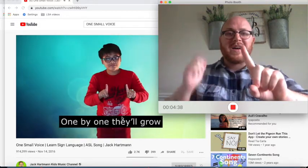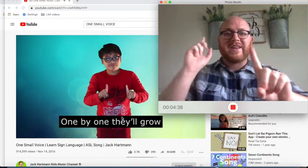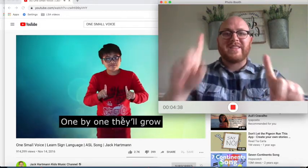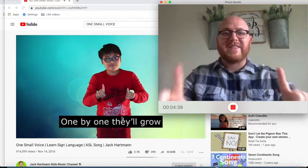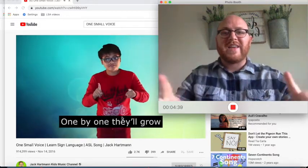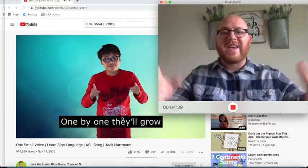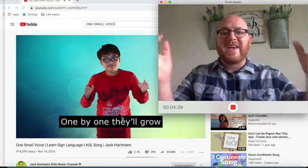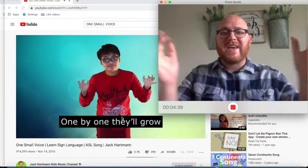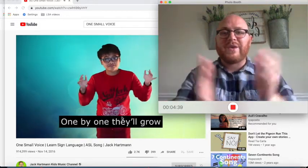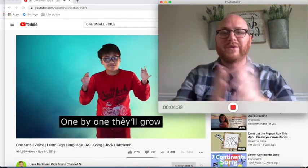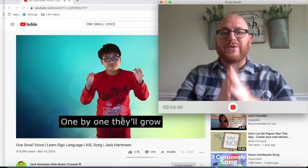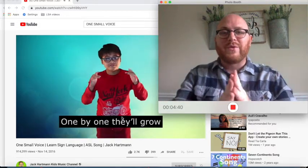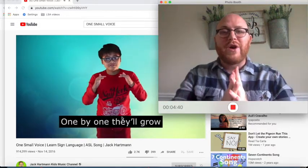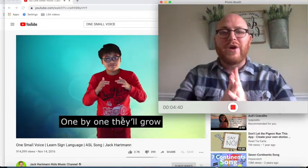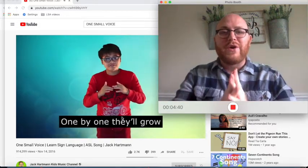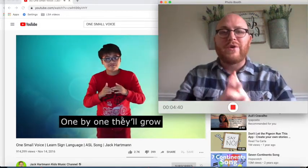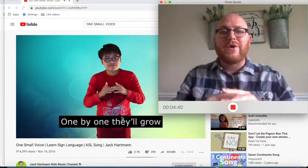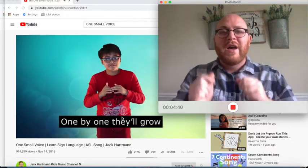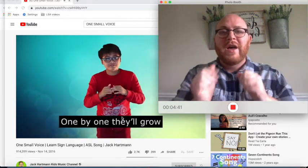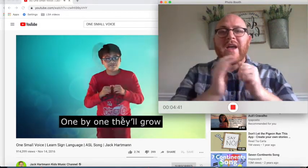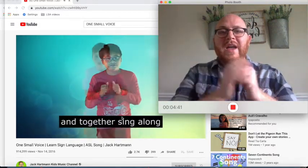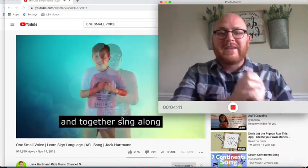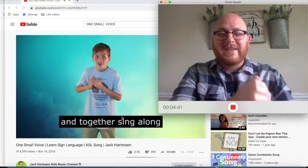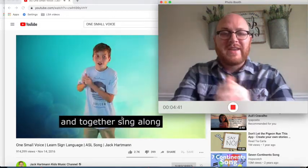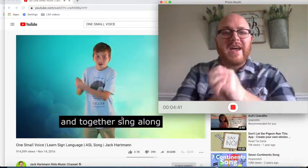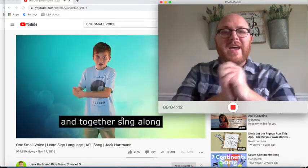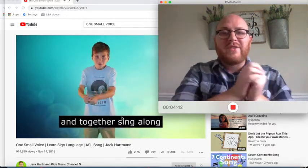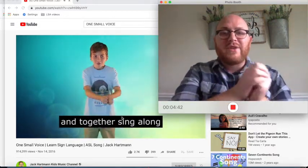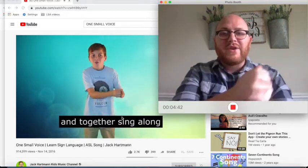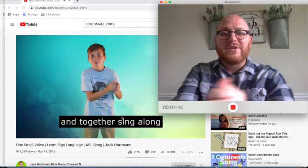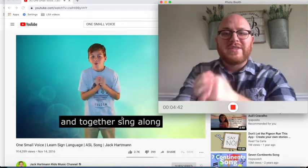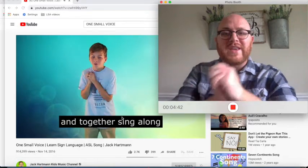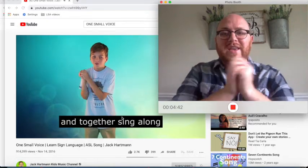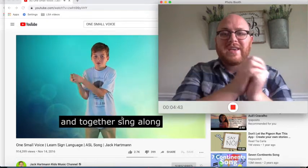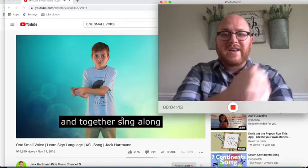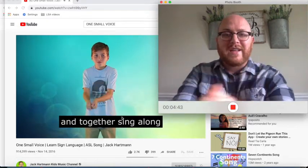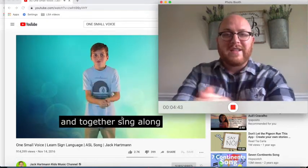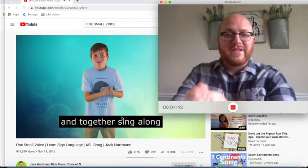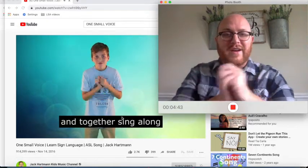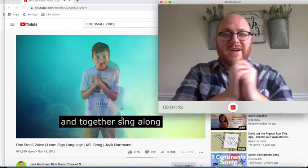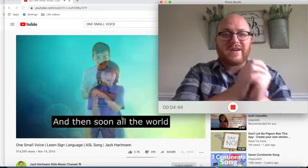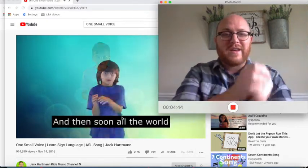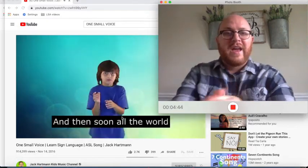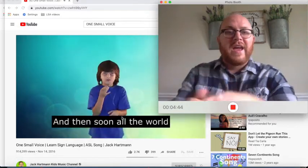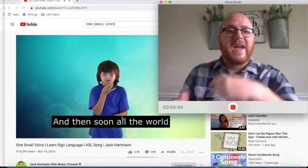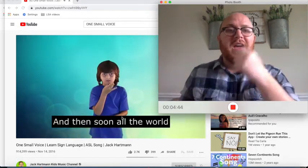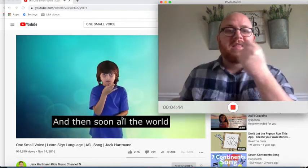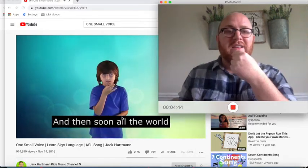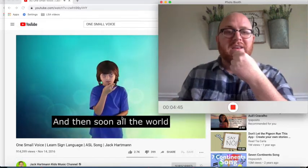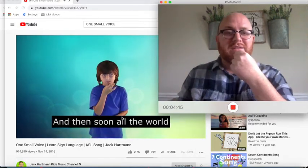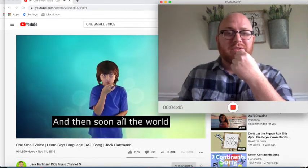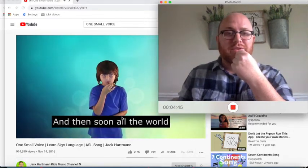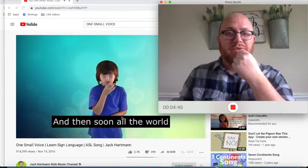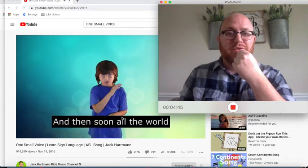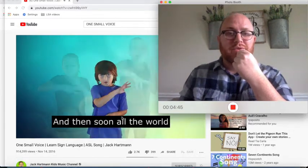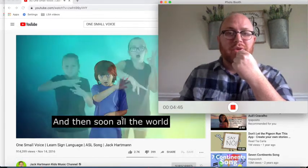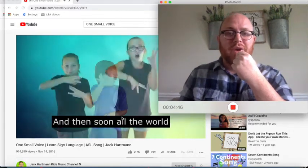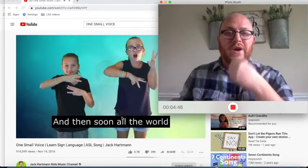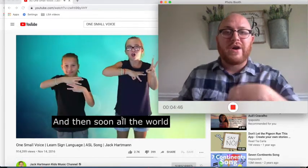one they'll grow, and together sing along. And then soon all